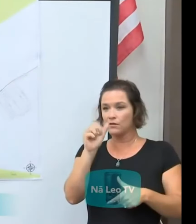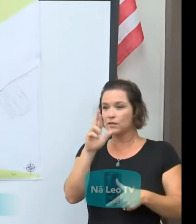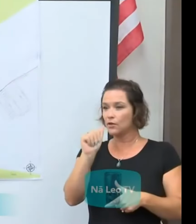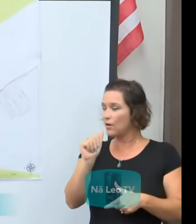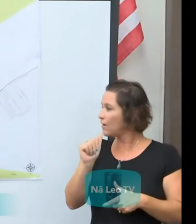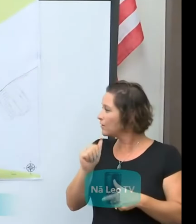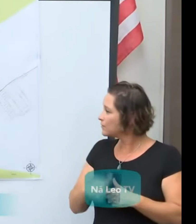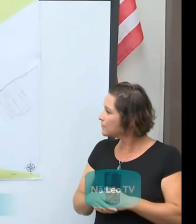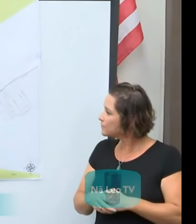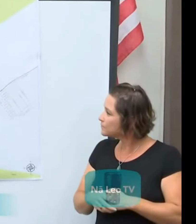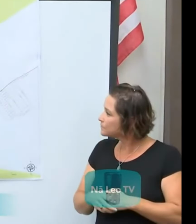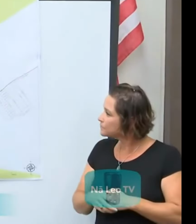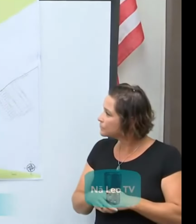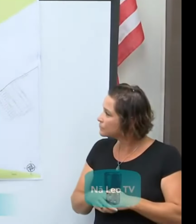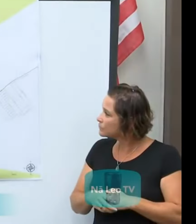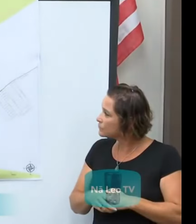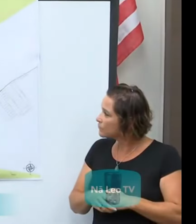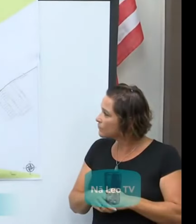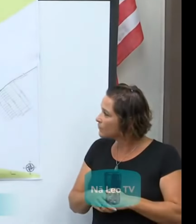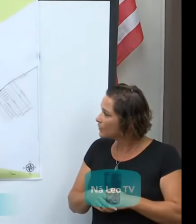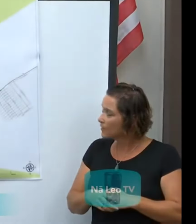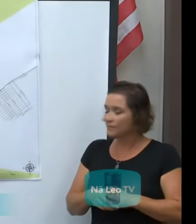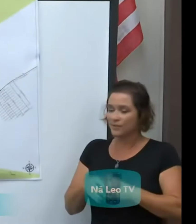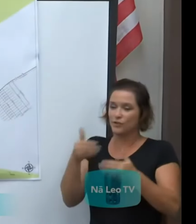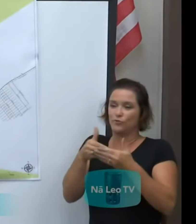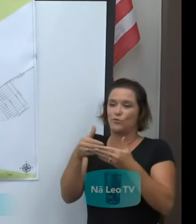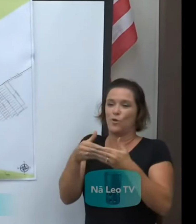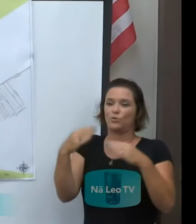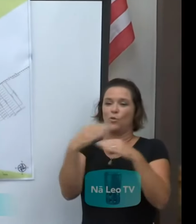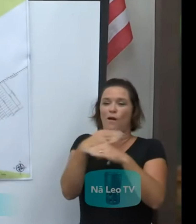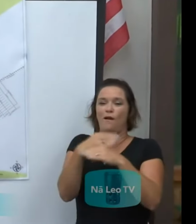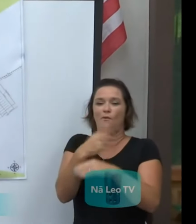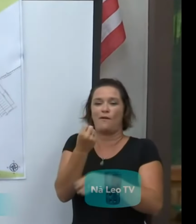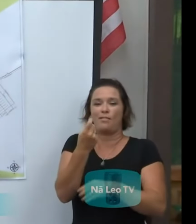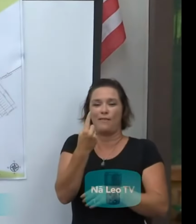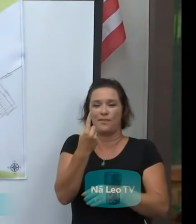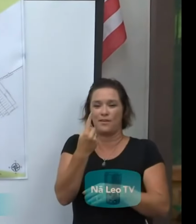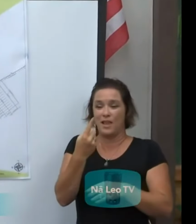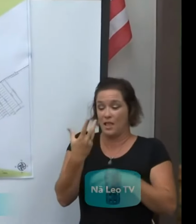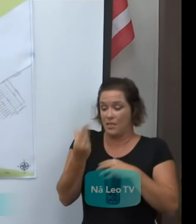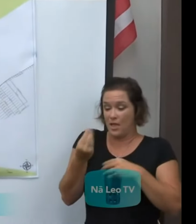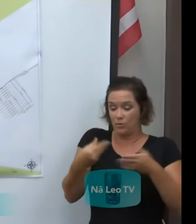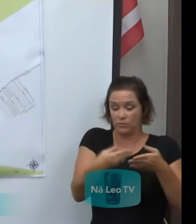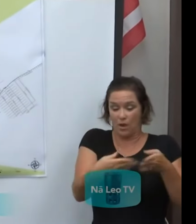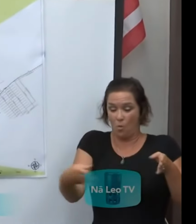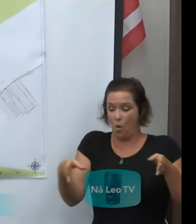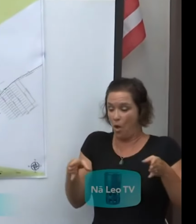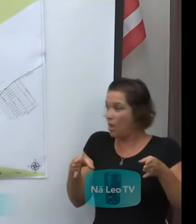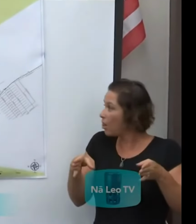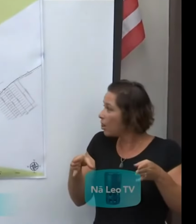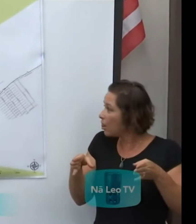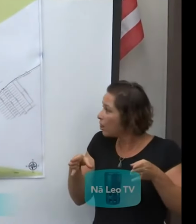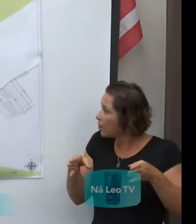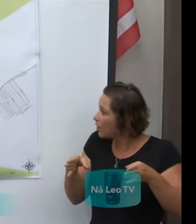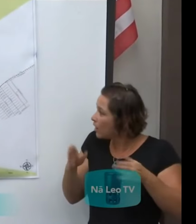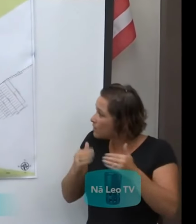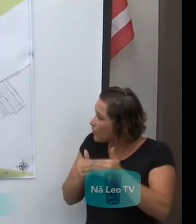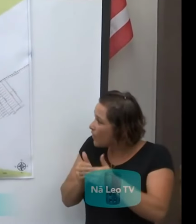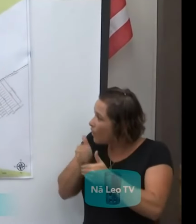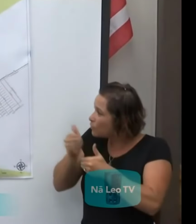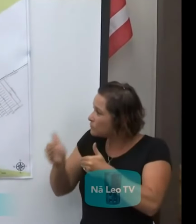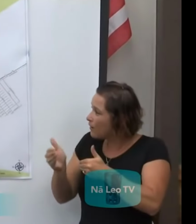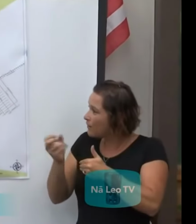out towards the area of Highway 11. The outer caldera walls goes beyond Highway